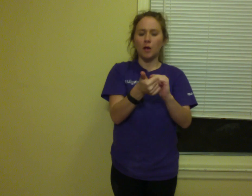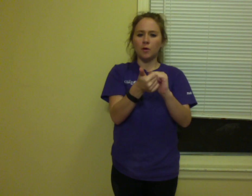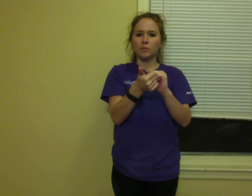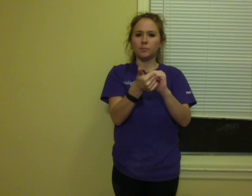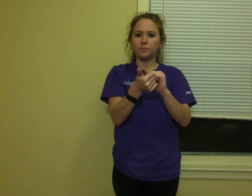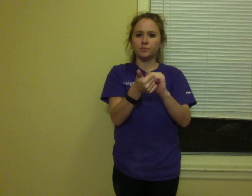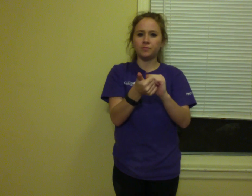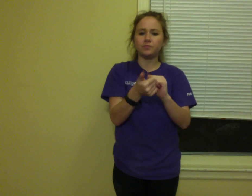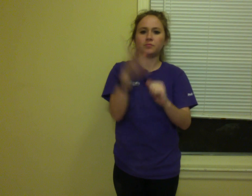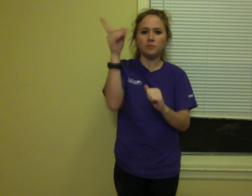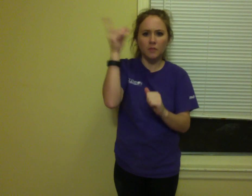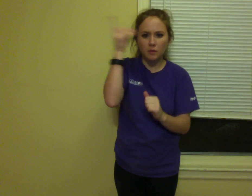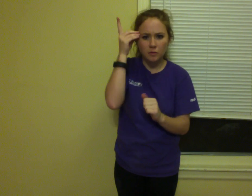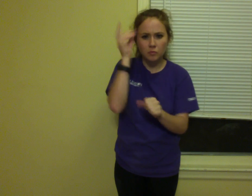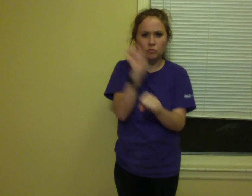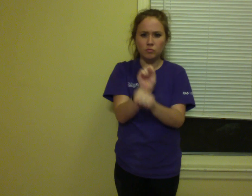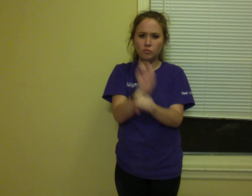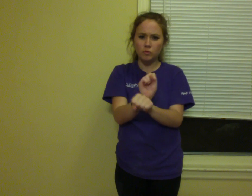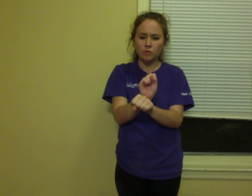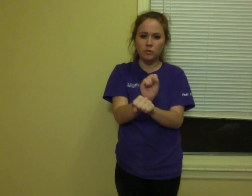observing, recording,